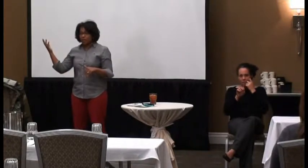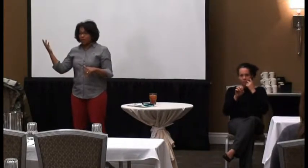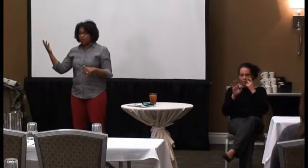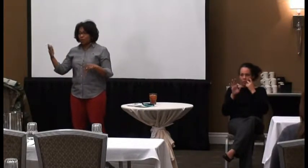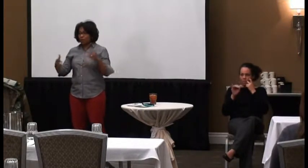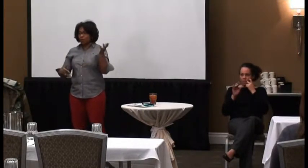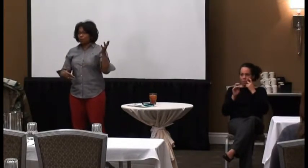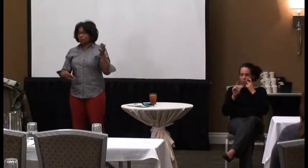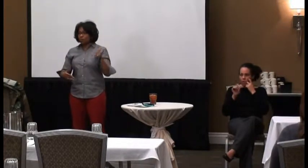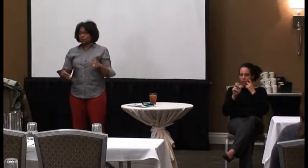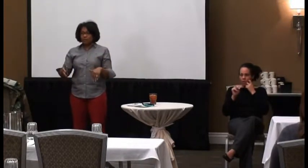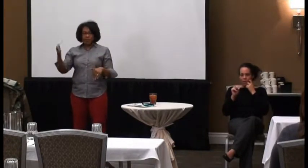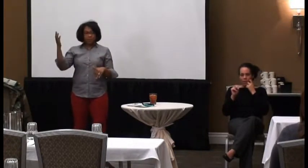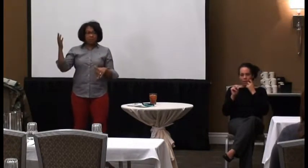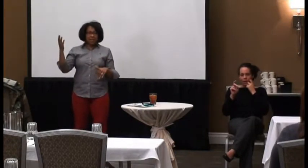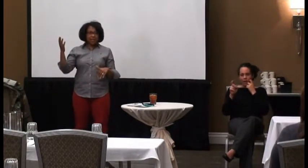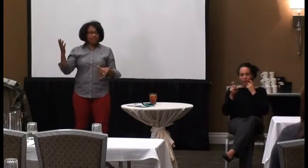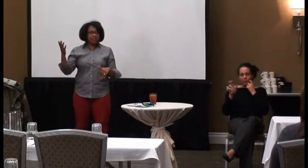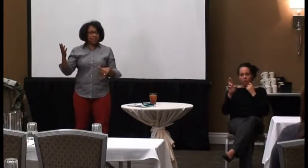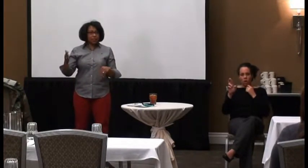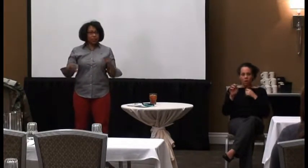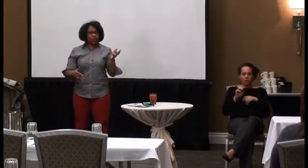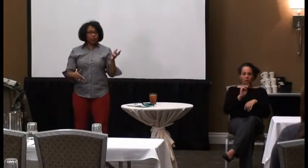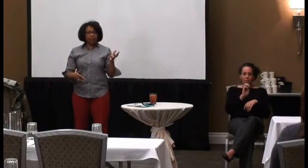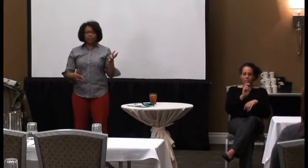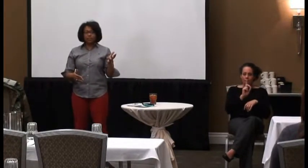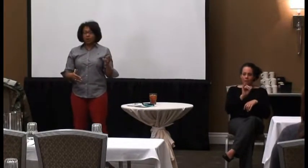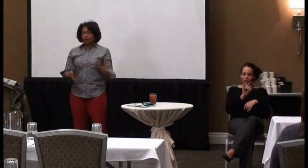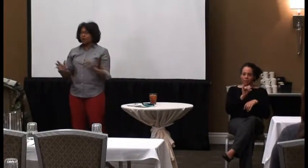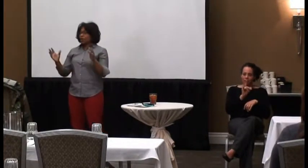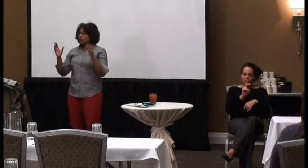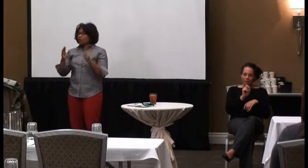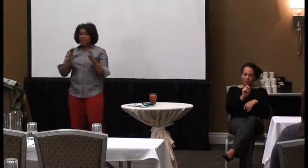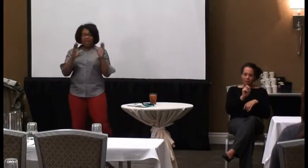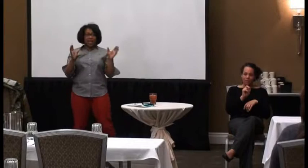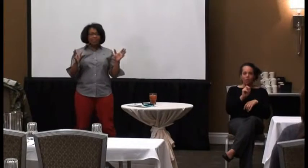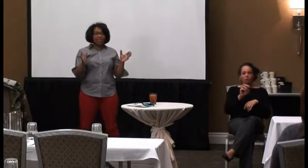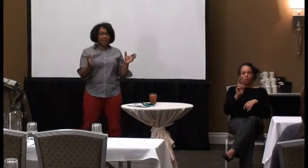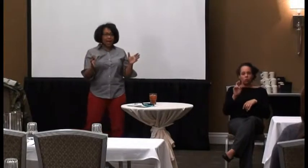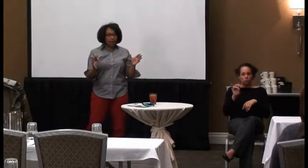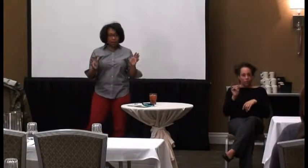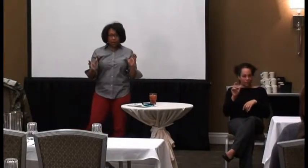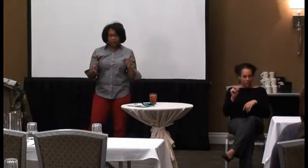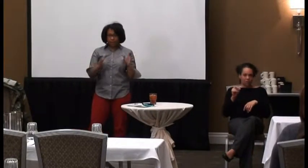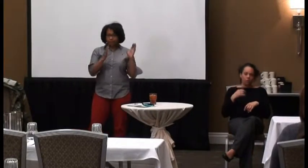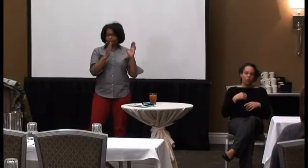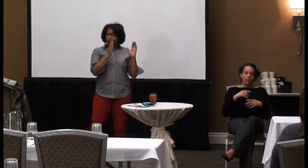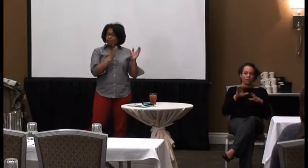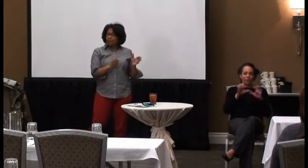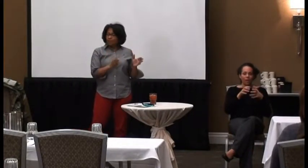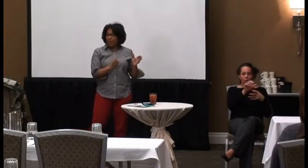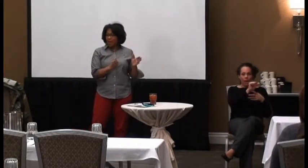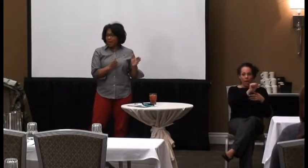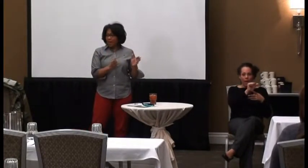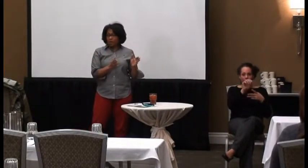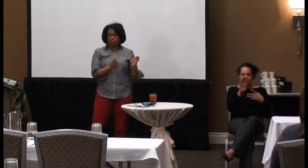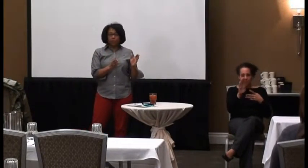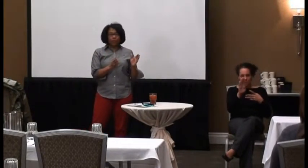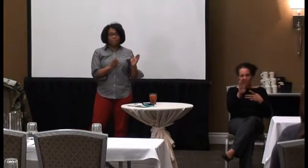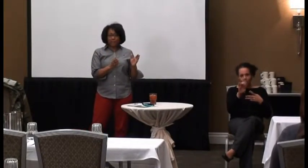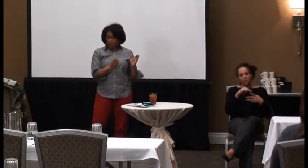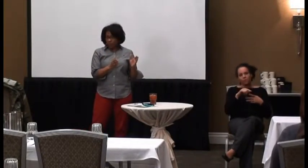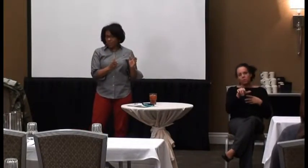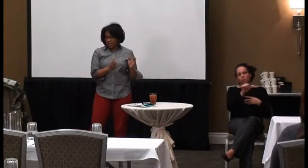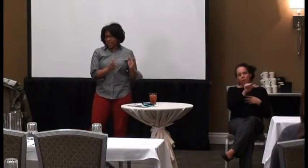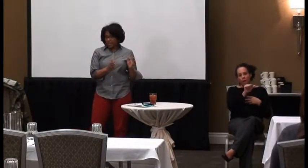Focalin XR, Focalin, Metadate CD, Ritalin SR. So we have A and B category. The A category